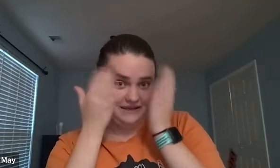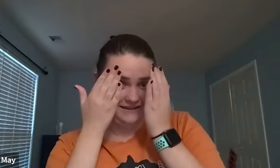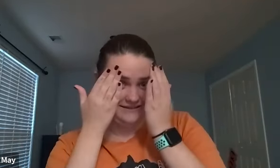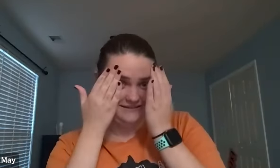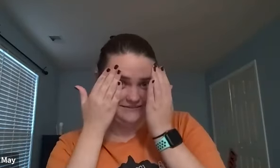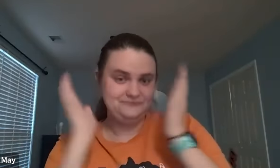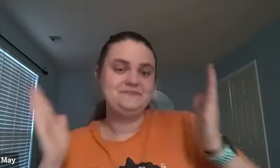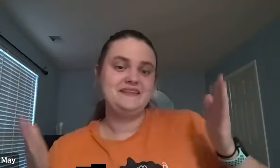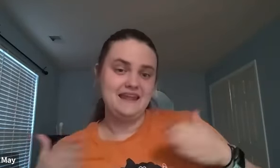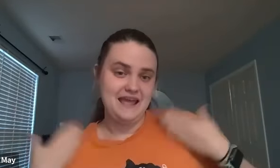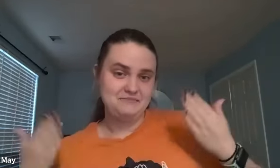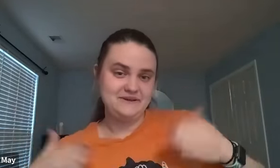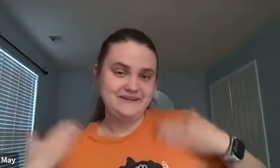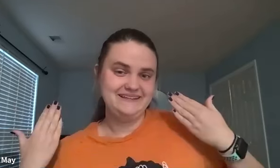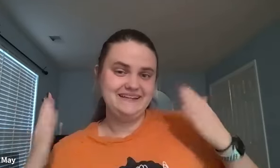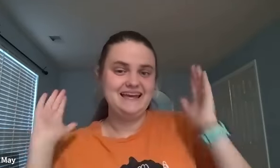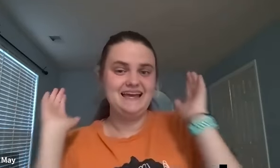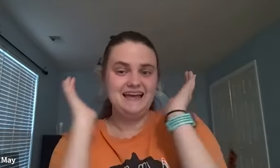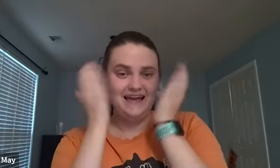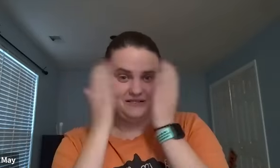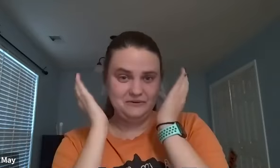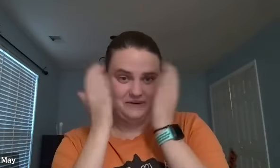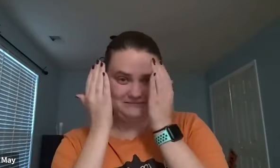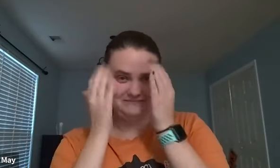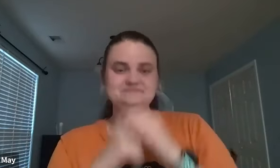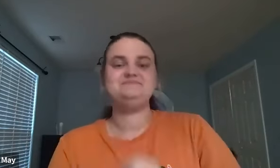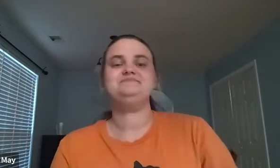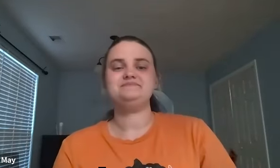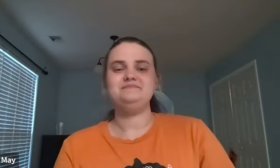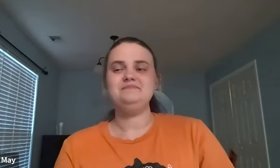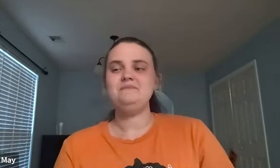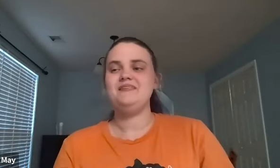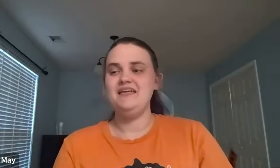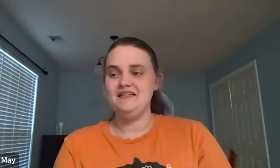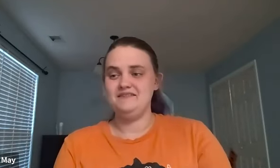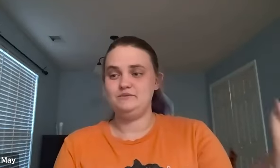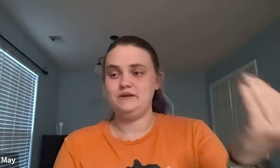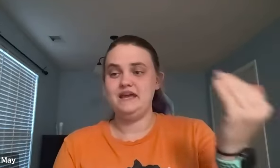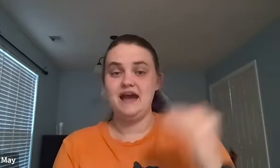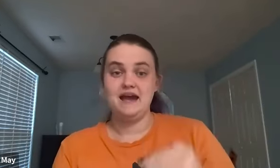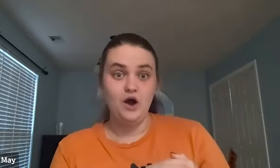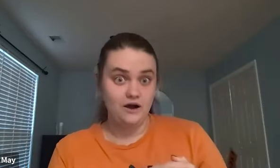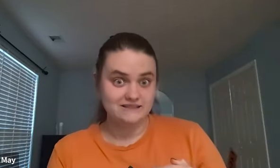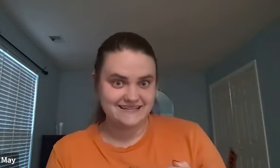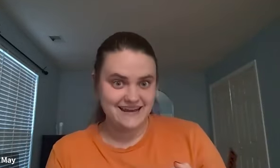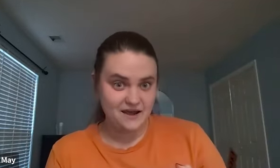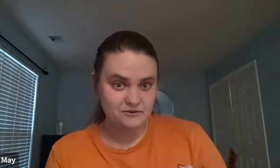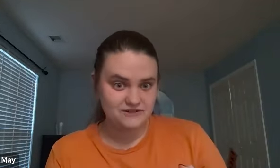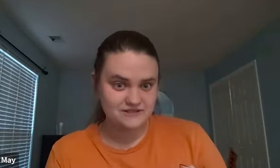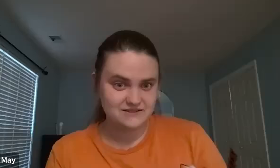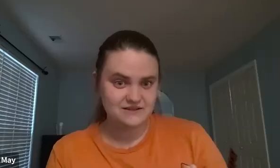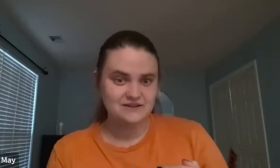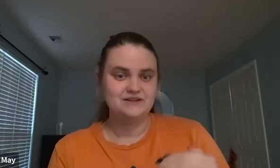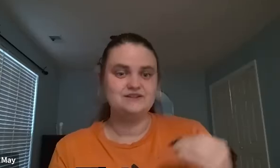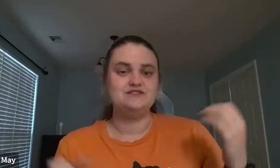Halloween, happy Halloween. Then we had haunted house.